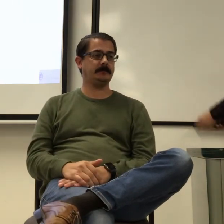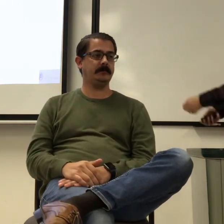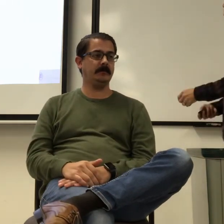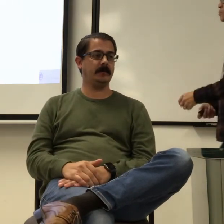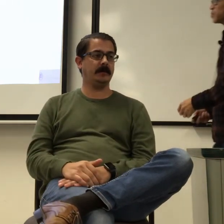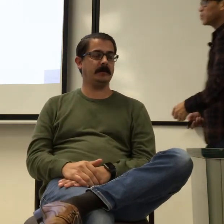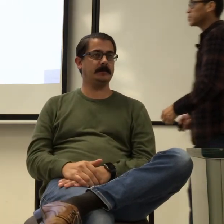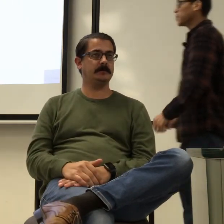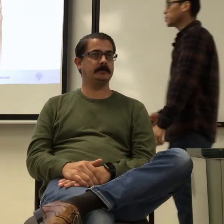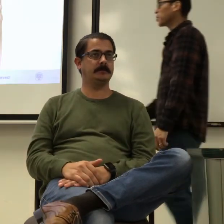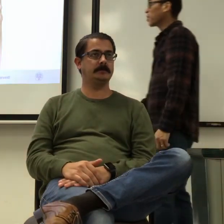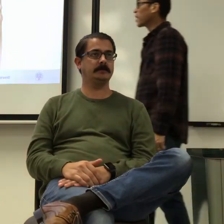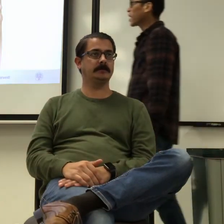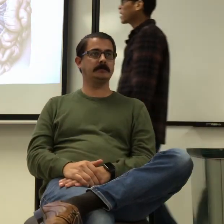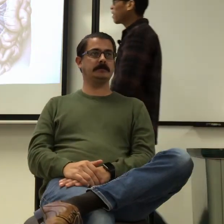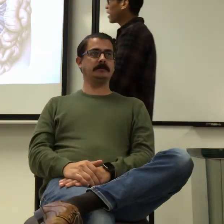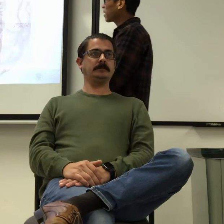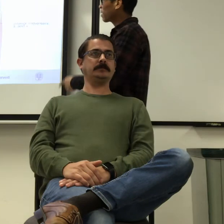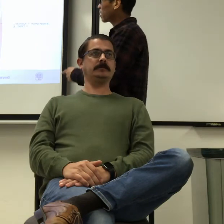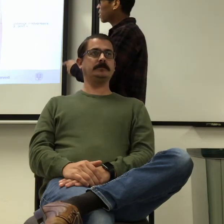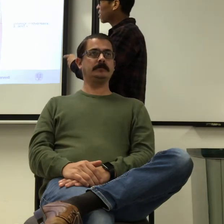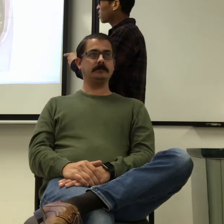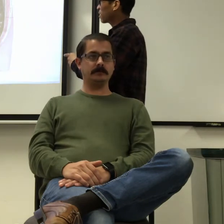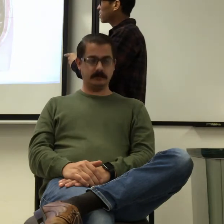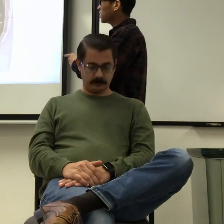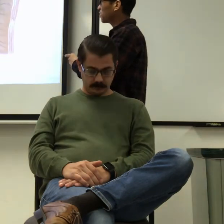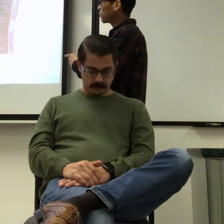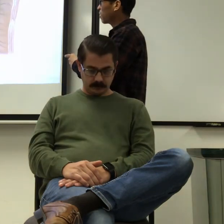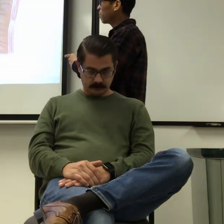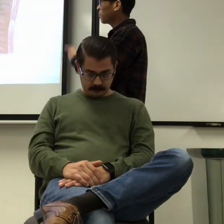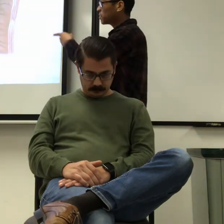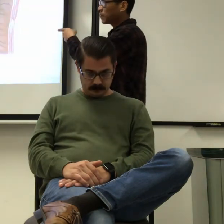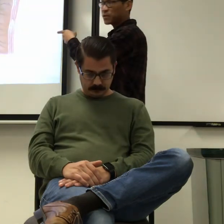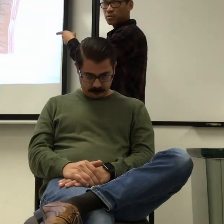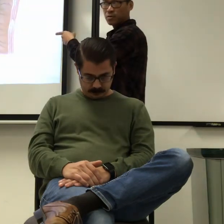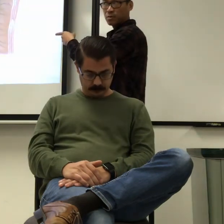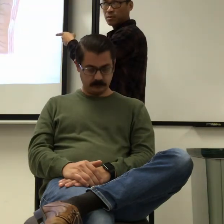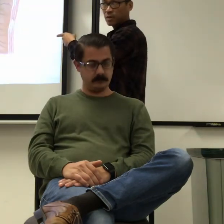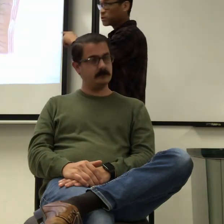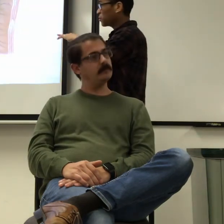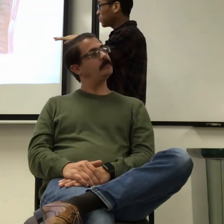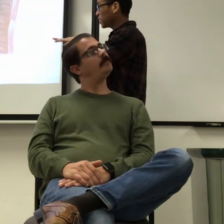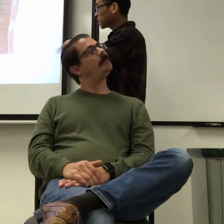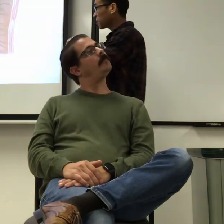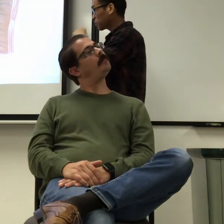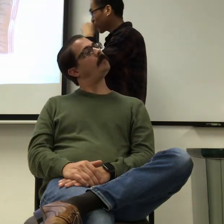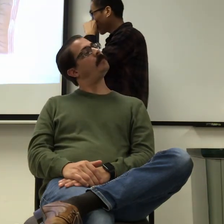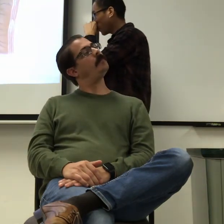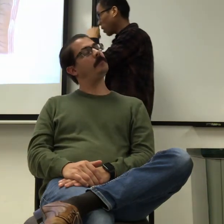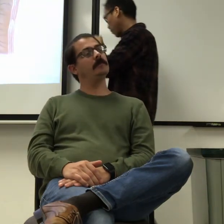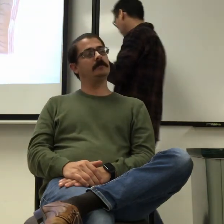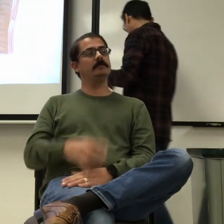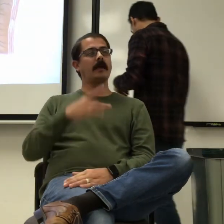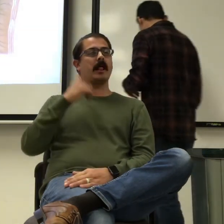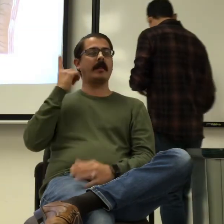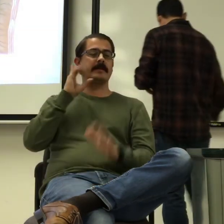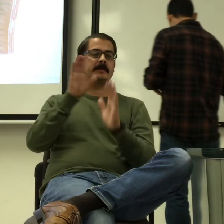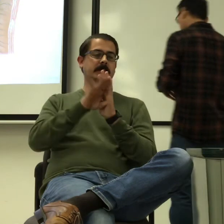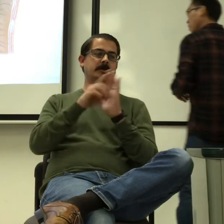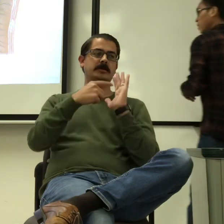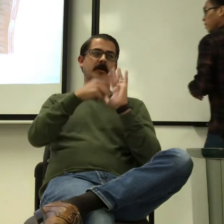superior. Let's go to this picture here. I kind of like teaching from this picture. It shows you the essentials of what I want you